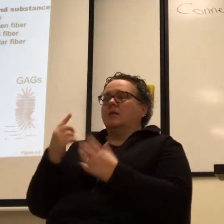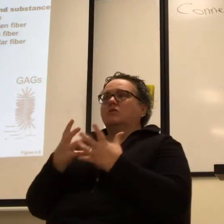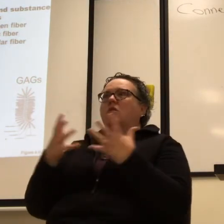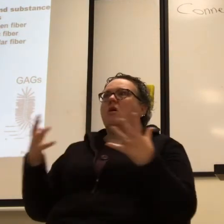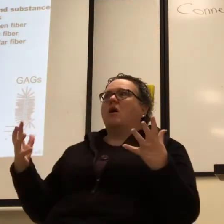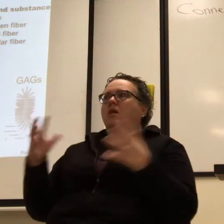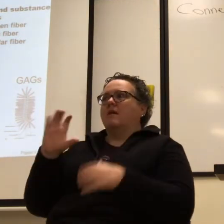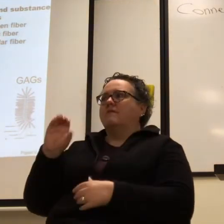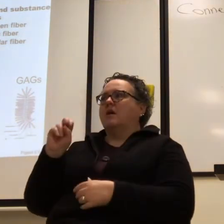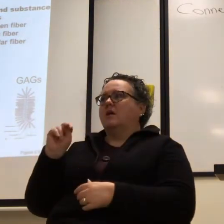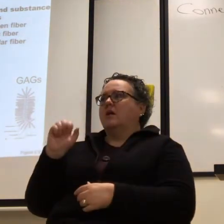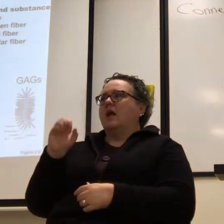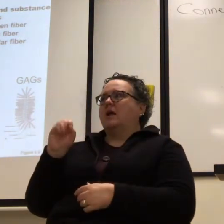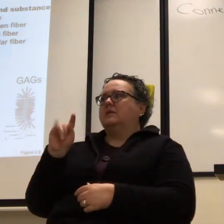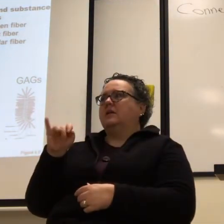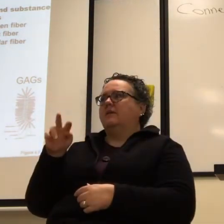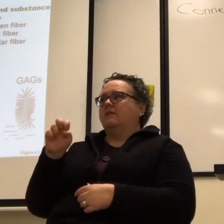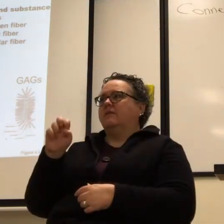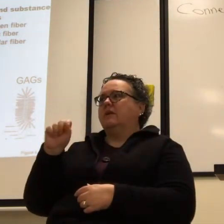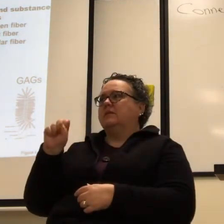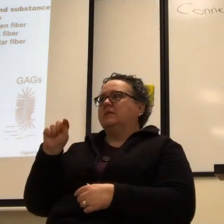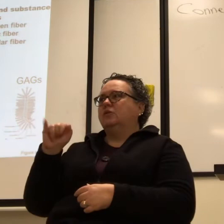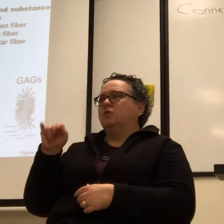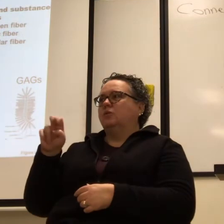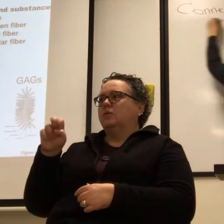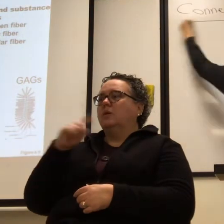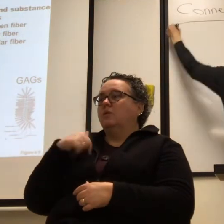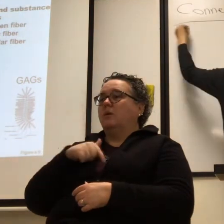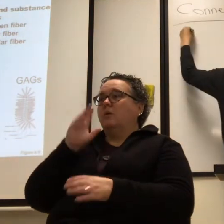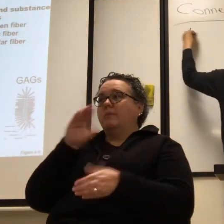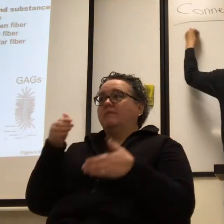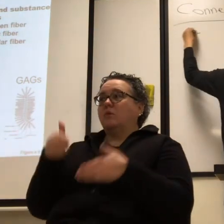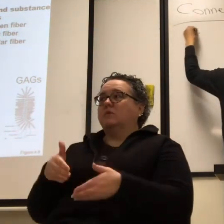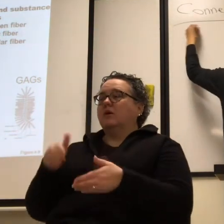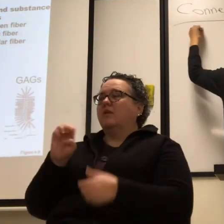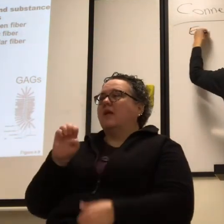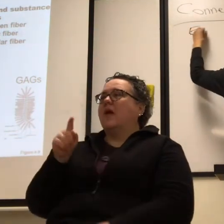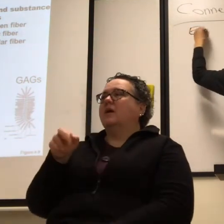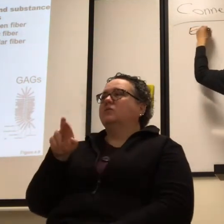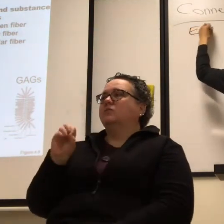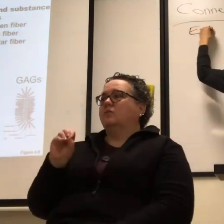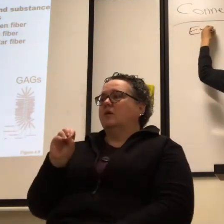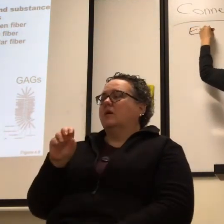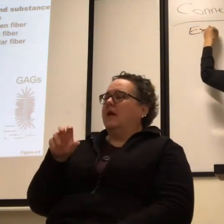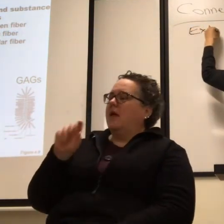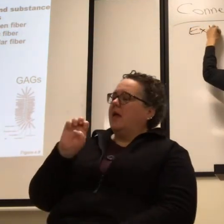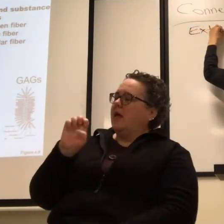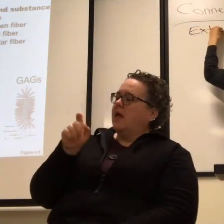through. And for connective tissues, focus on the extracellular matrix.